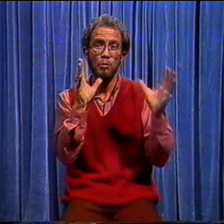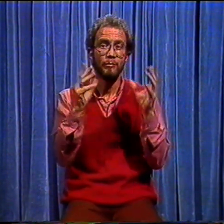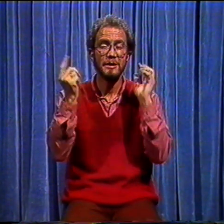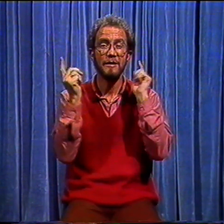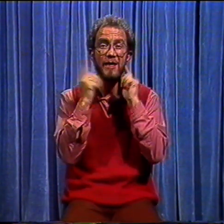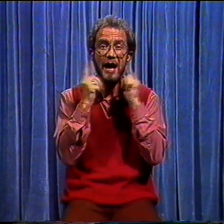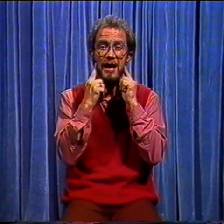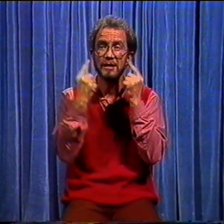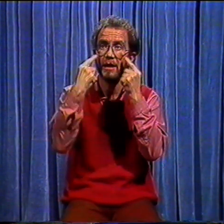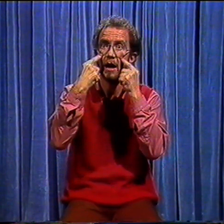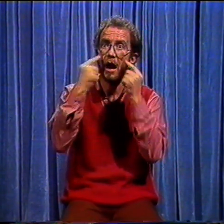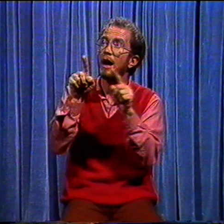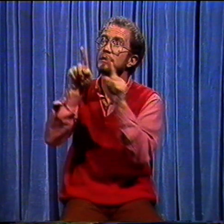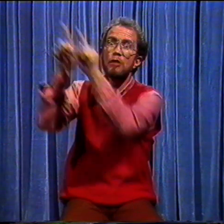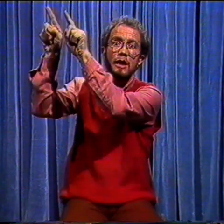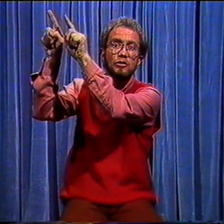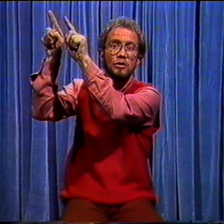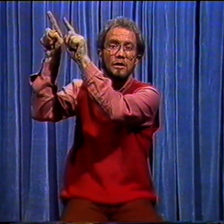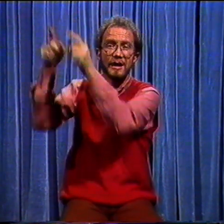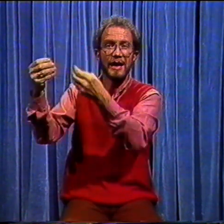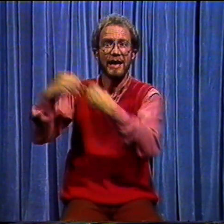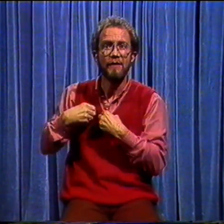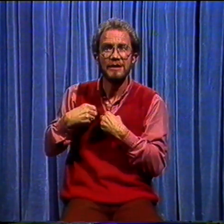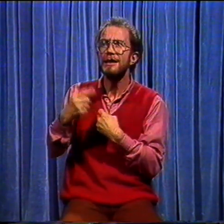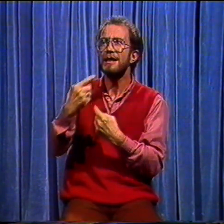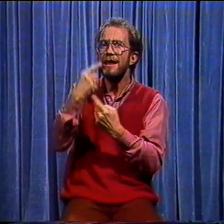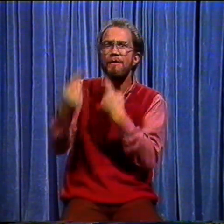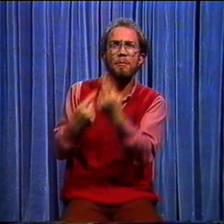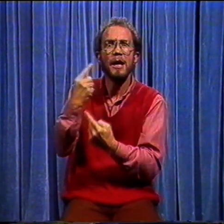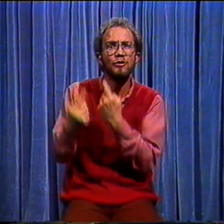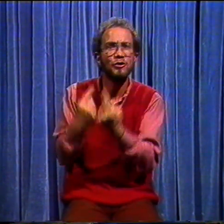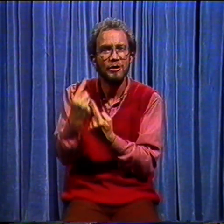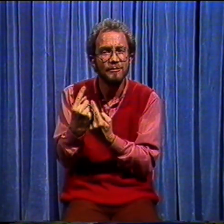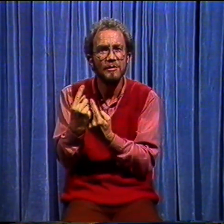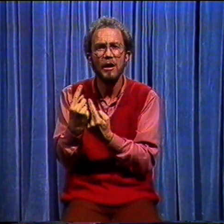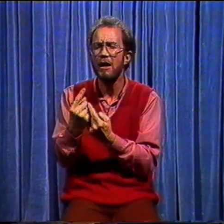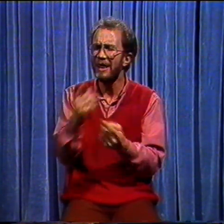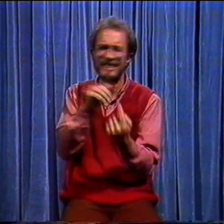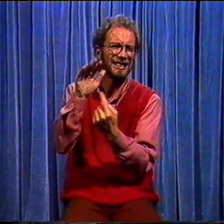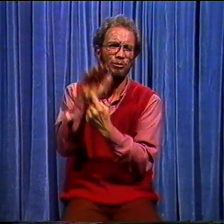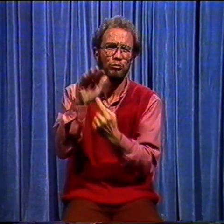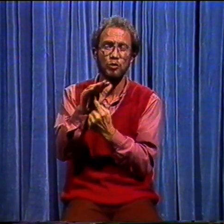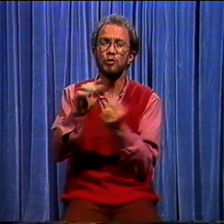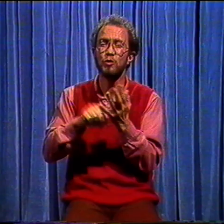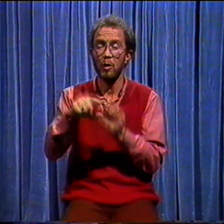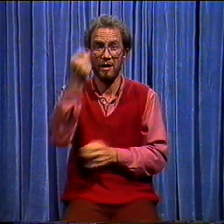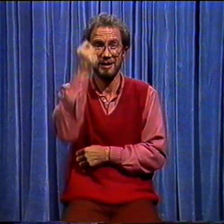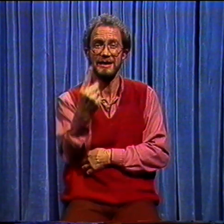And so the movement of the head, the eye direction, gives us information which is crucial to